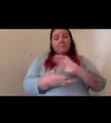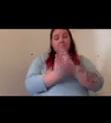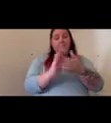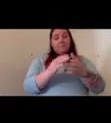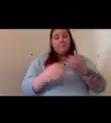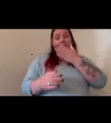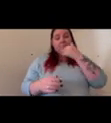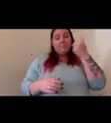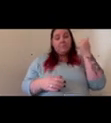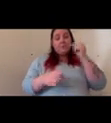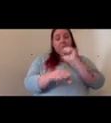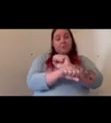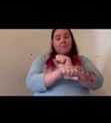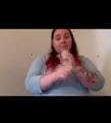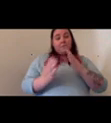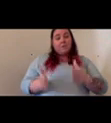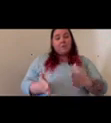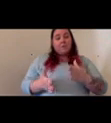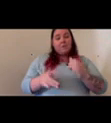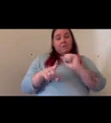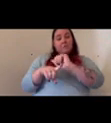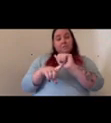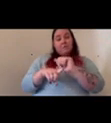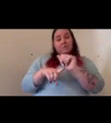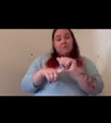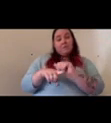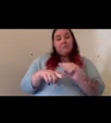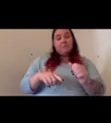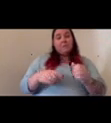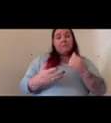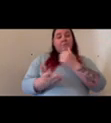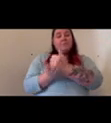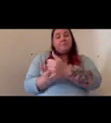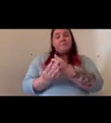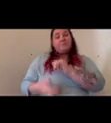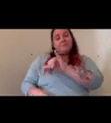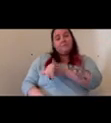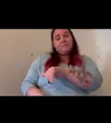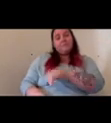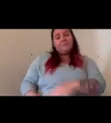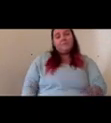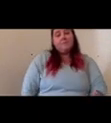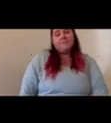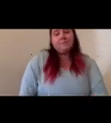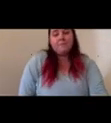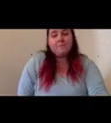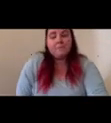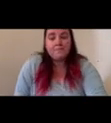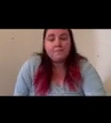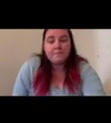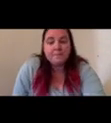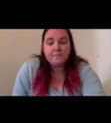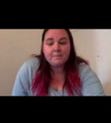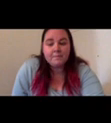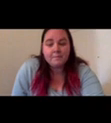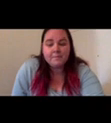skills. You could become a better worker, training and help with that.